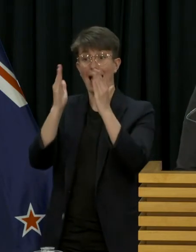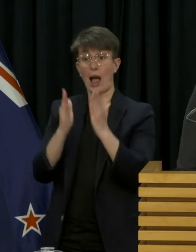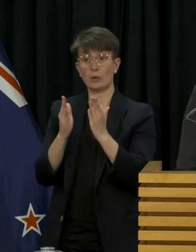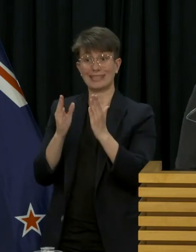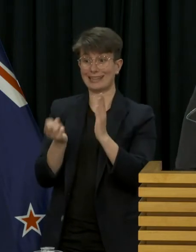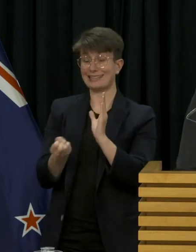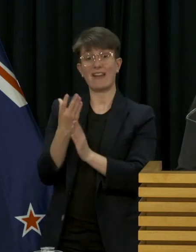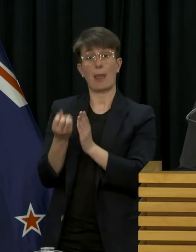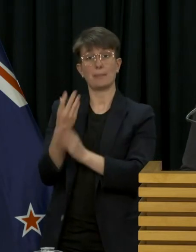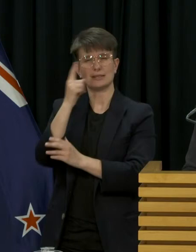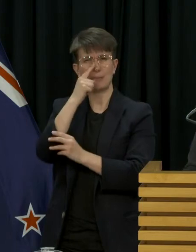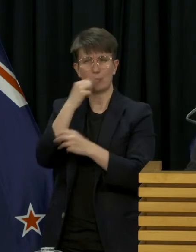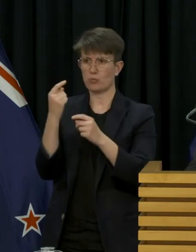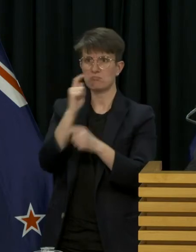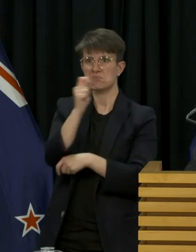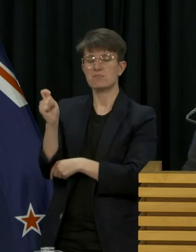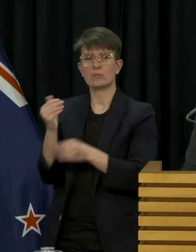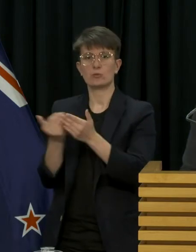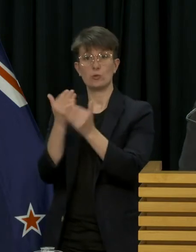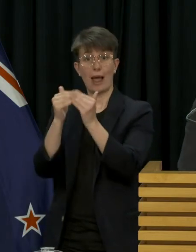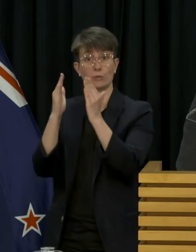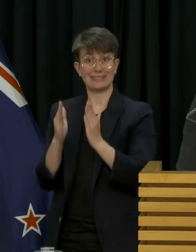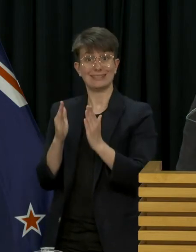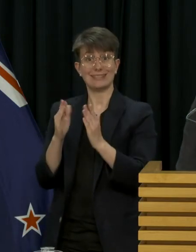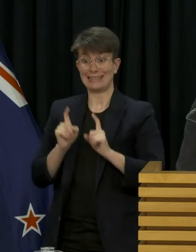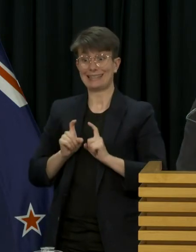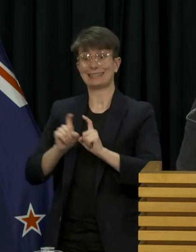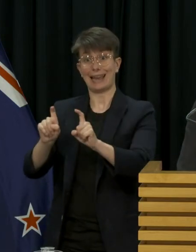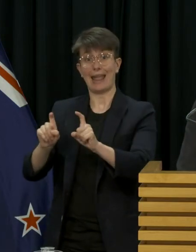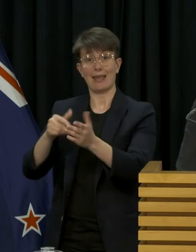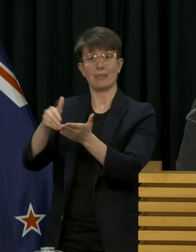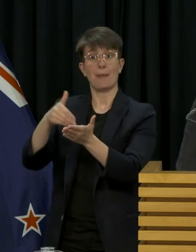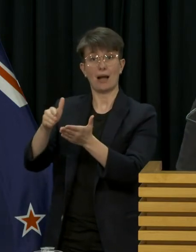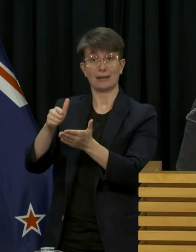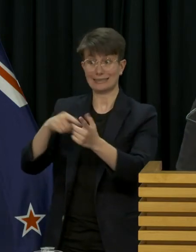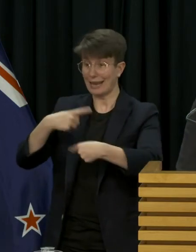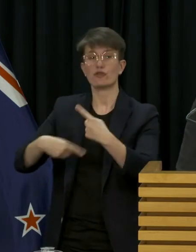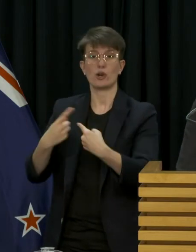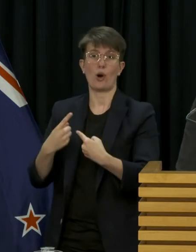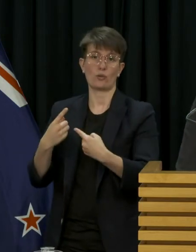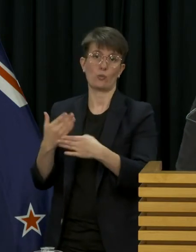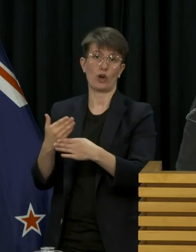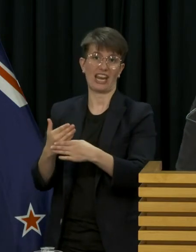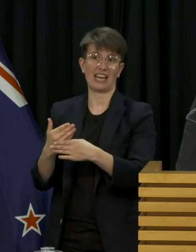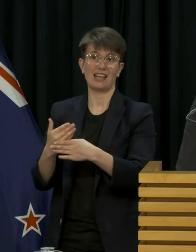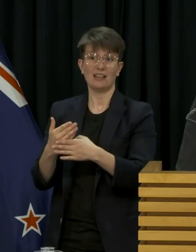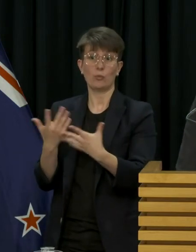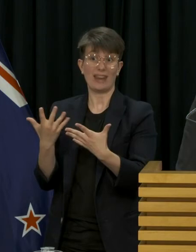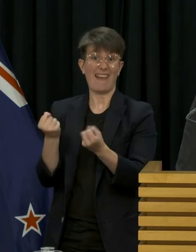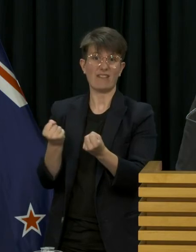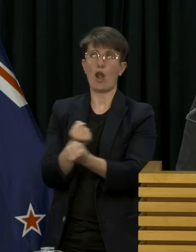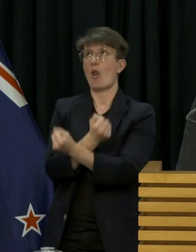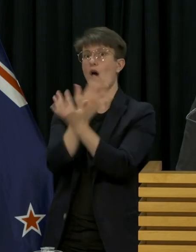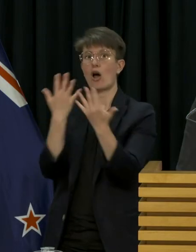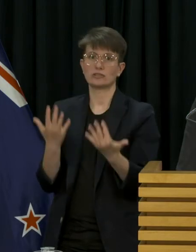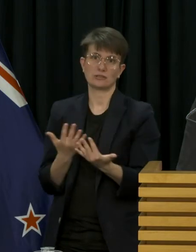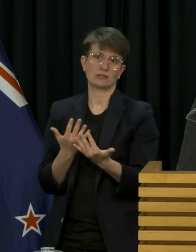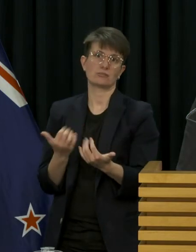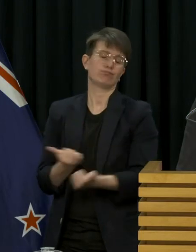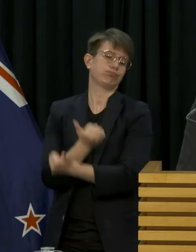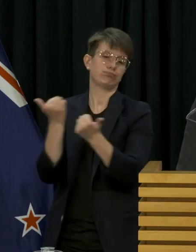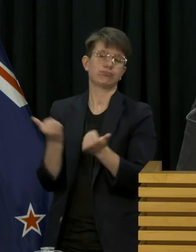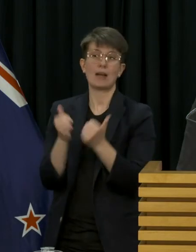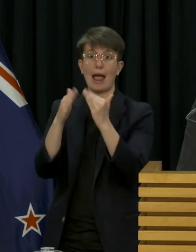record consenting, we do have concerns that some of those developers and indeed those in construction are saying that they're